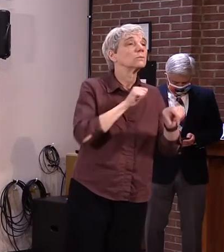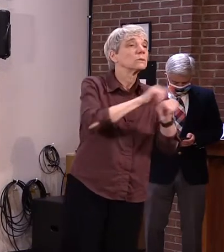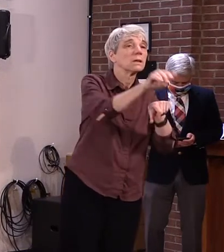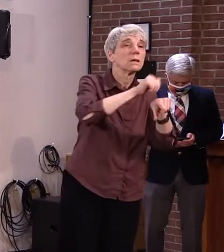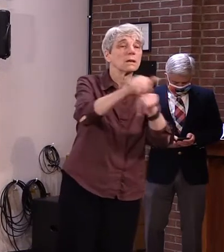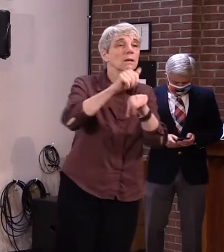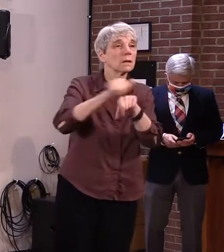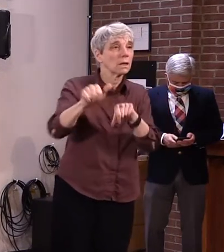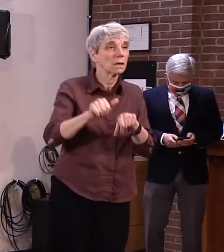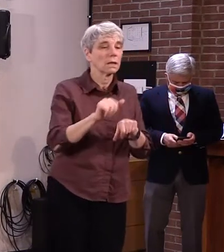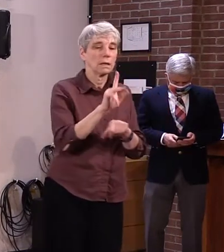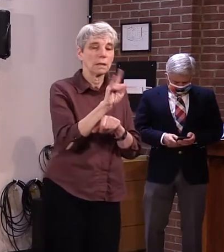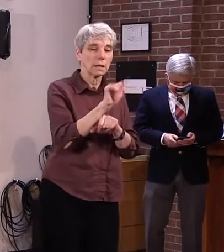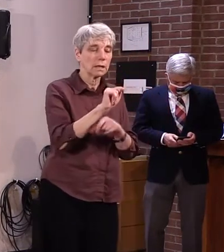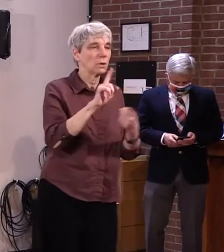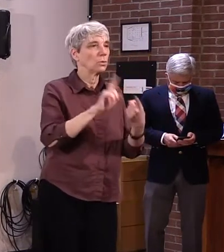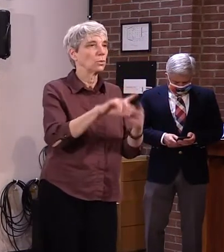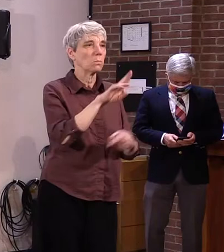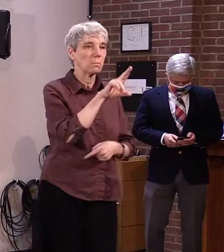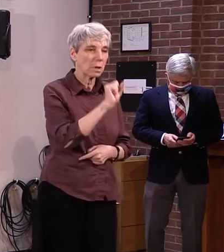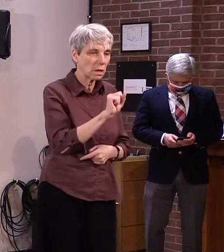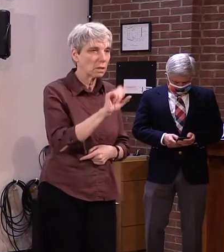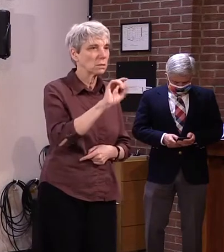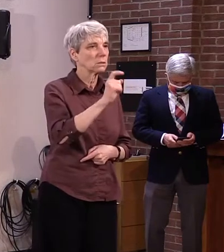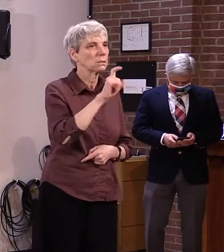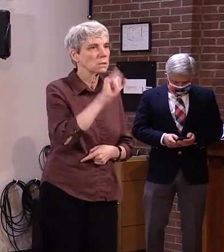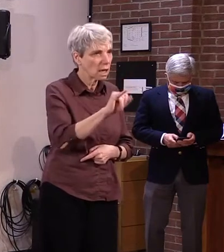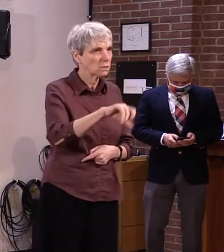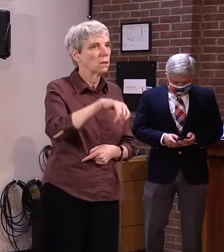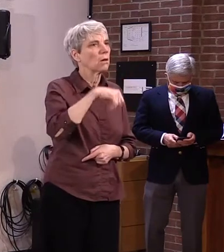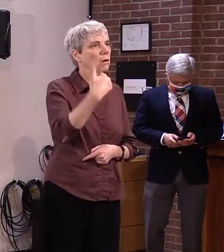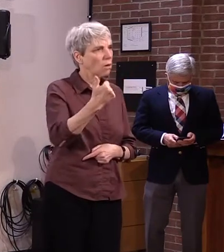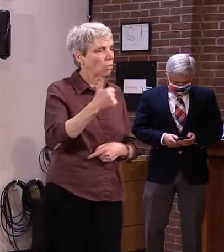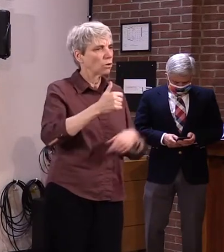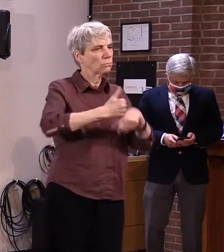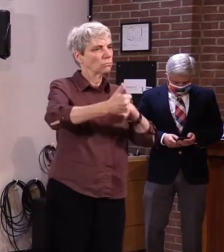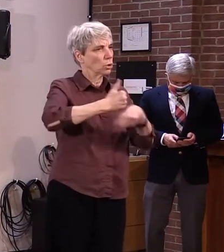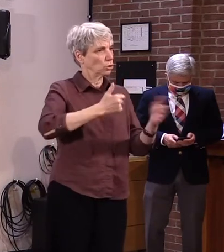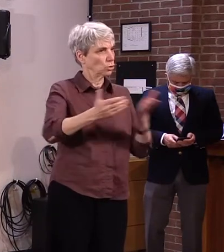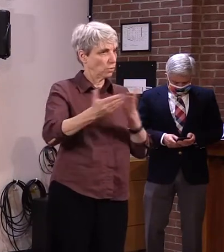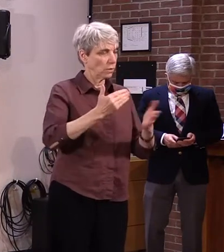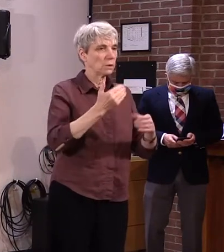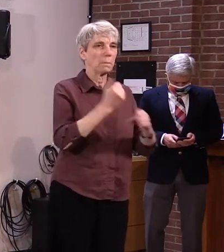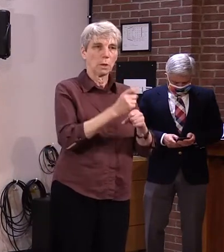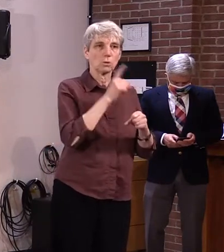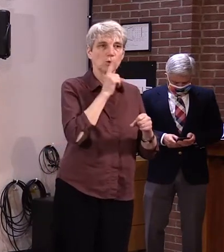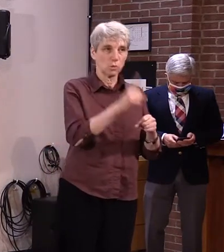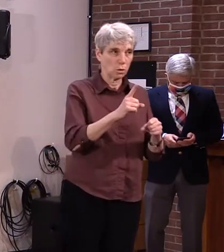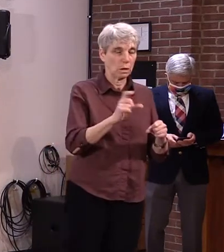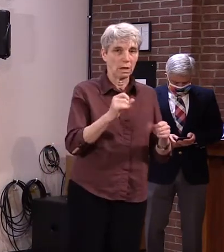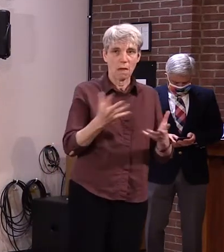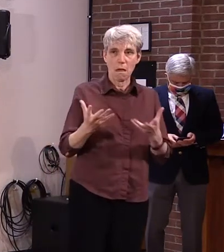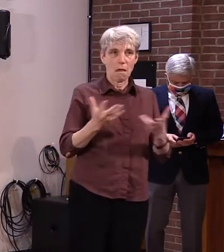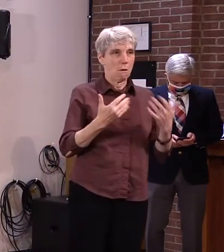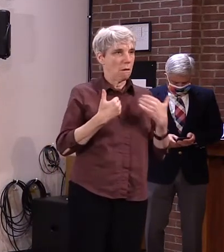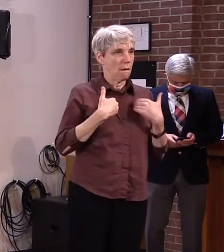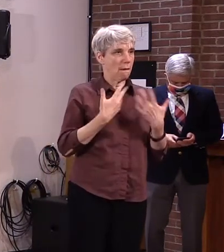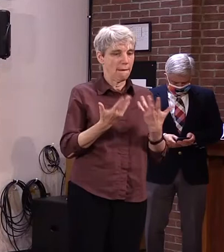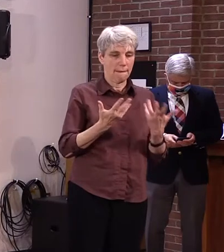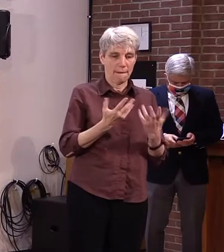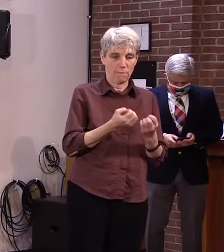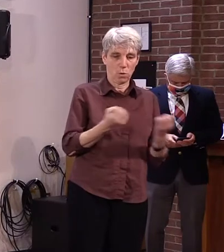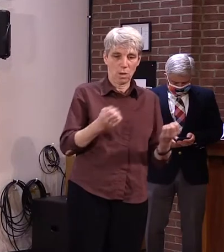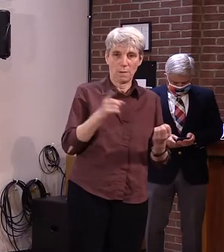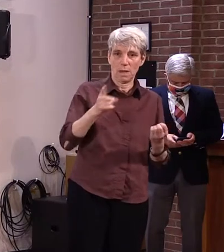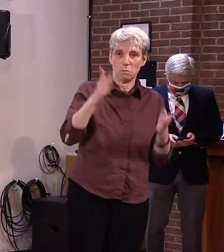remain in service and open so that they were able to give masks to riders if they did not have them prior to boarding